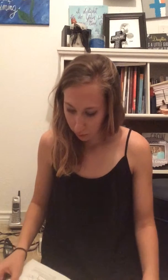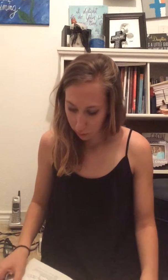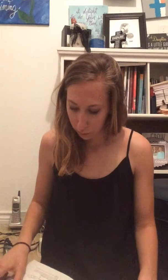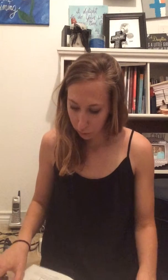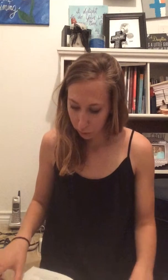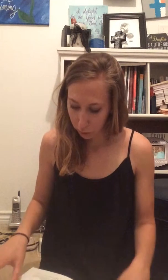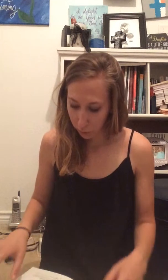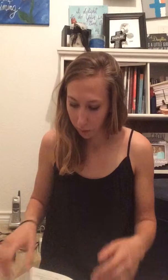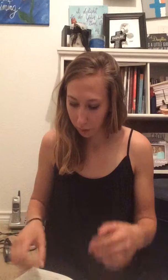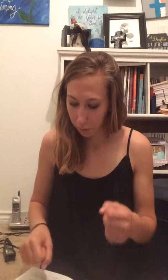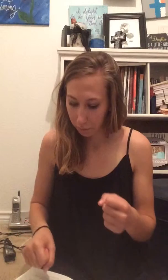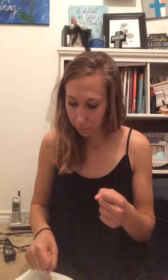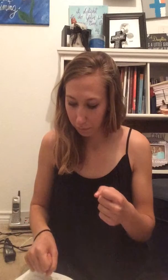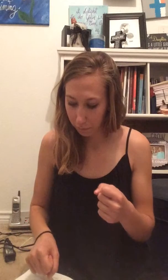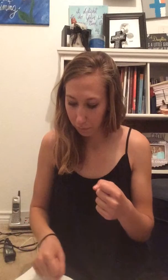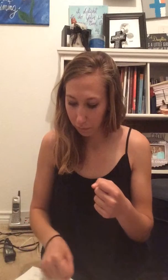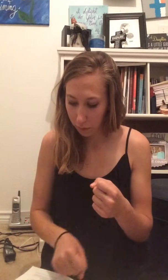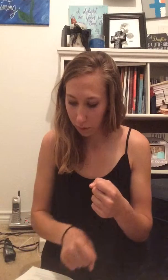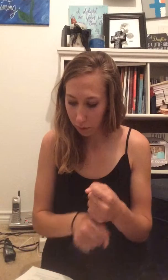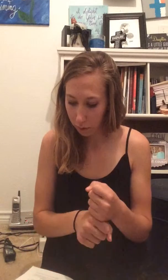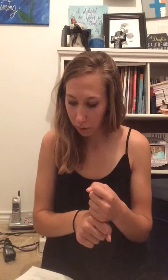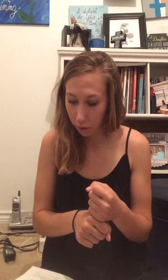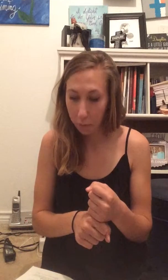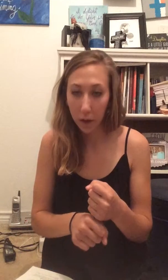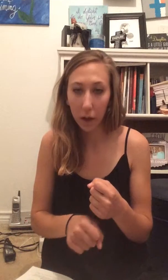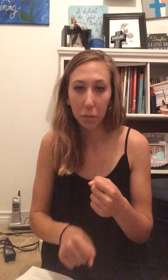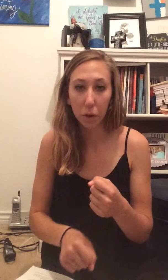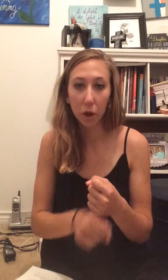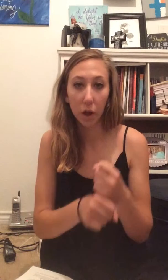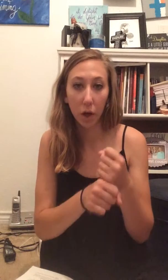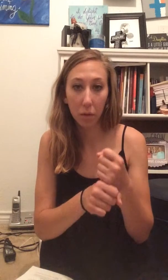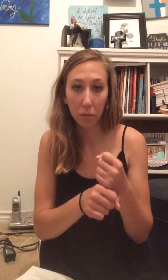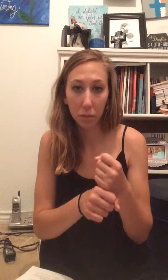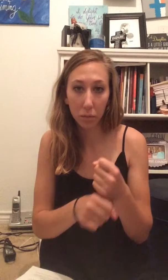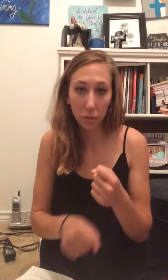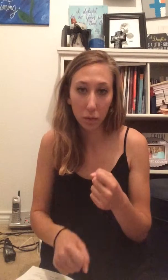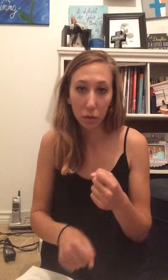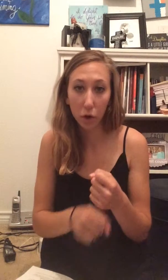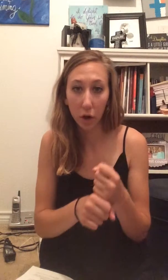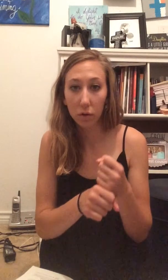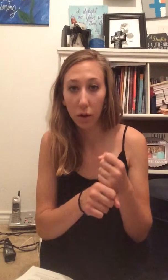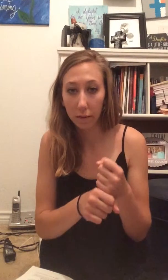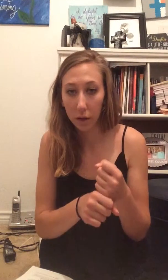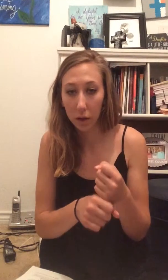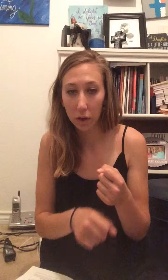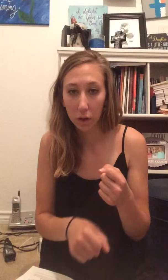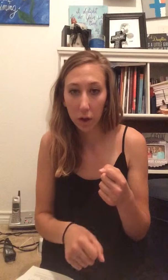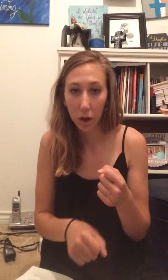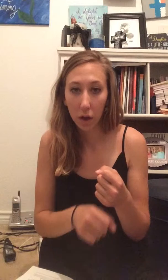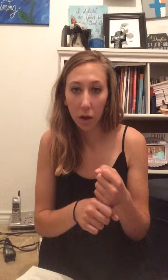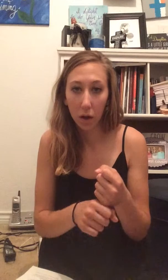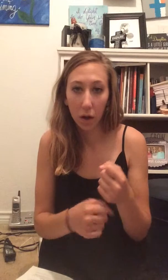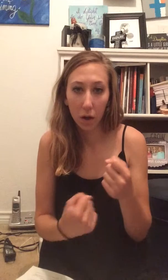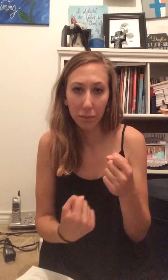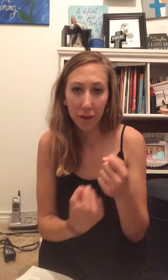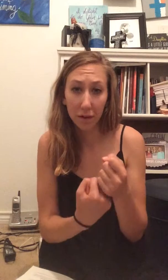so it's just showing the, the dominant hand pushing up. So trust, confidence. Um, this